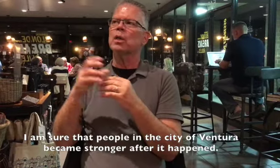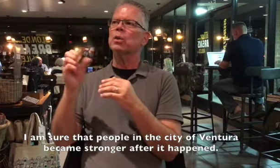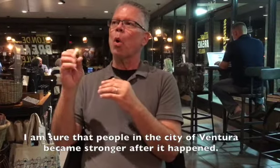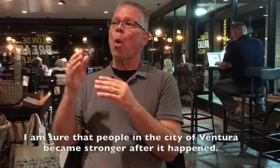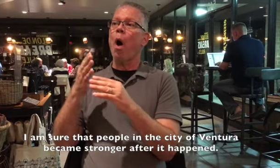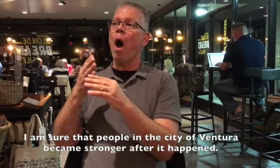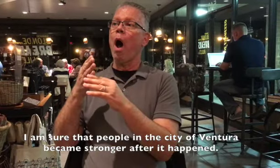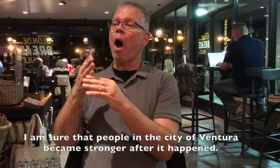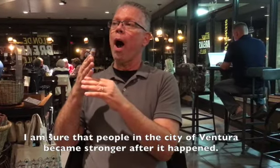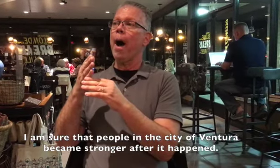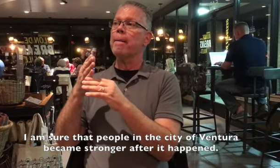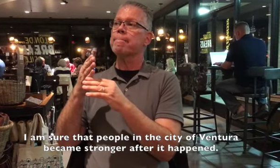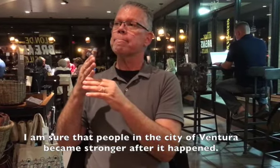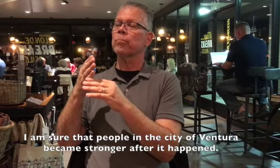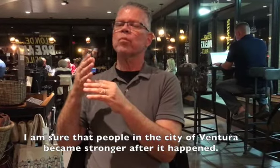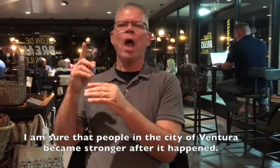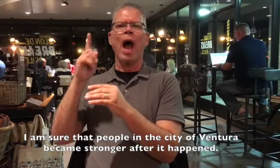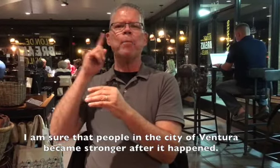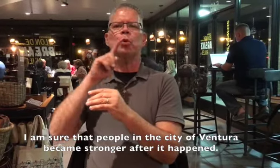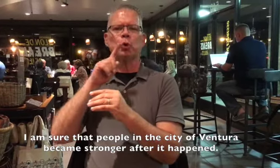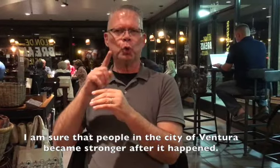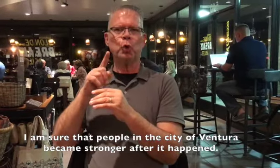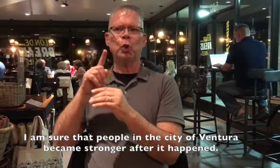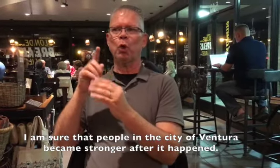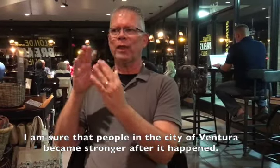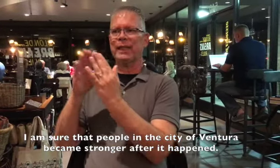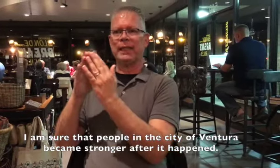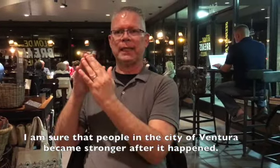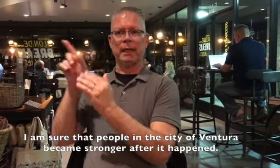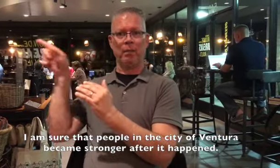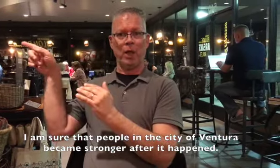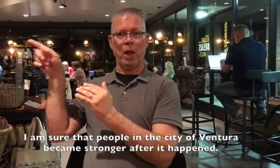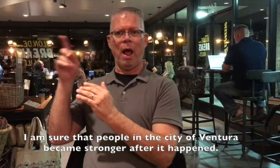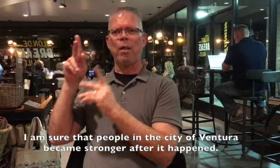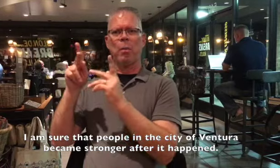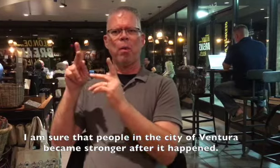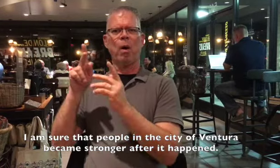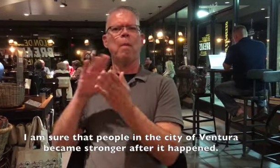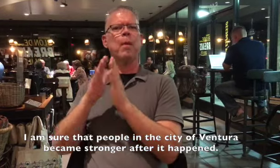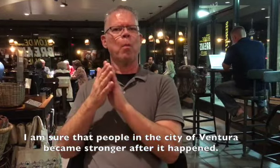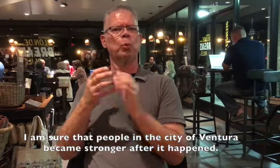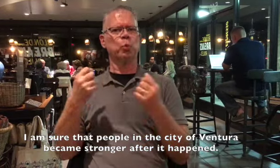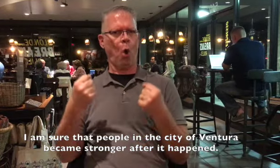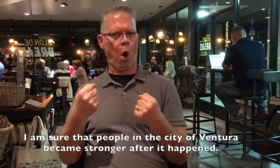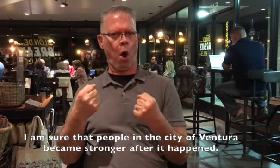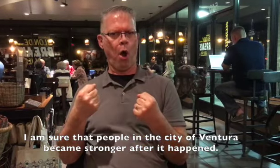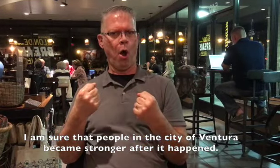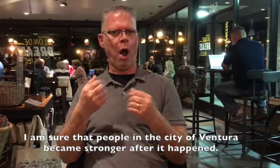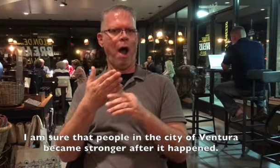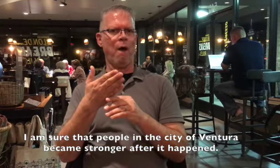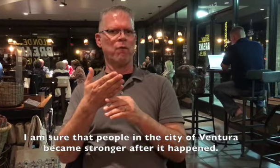I am sure that people in the city of Ventura became stronger after it happened.